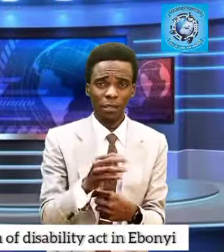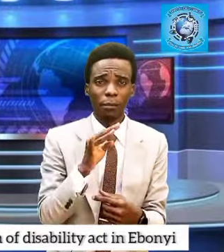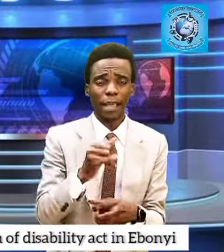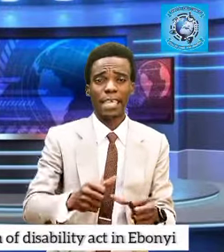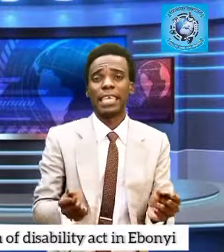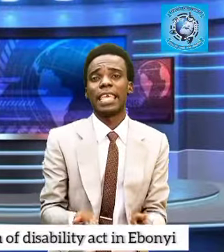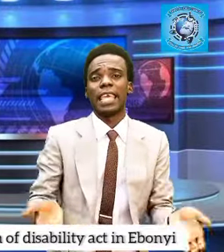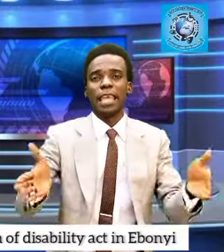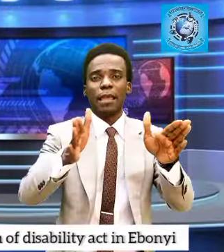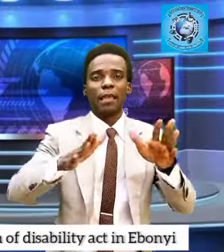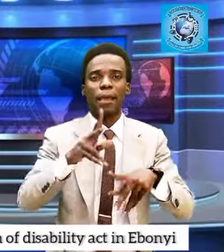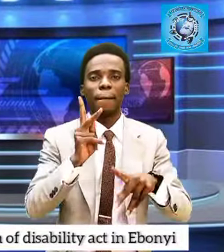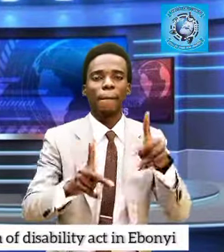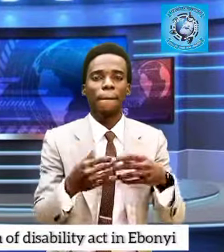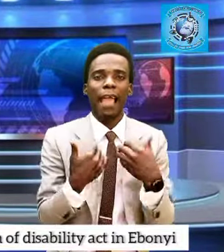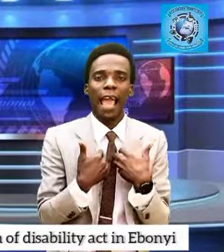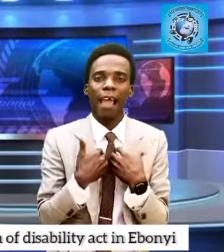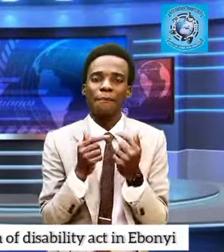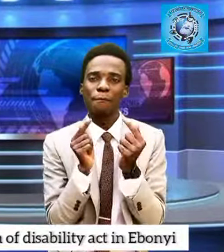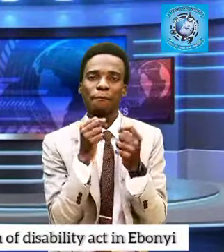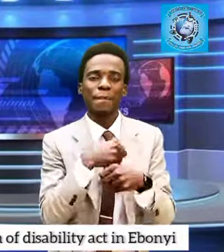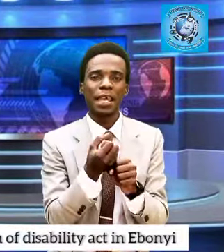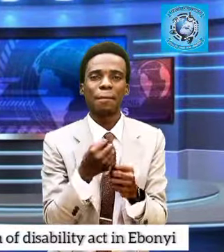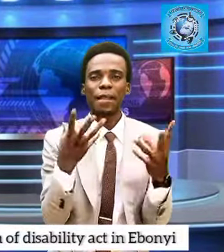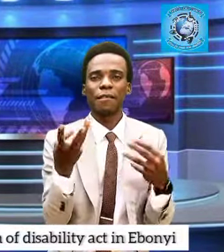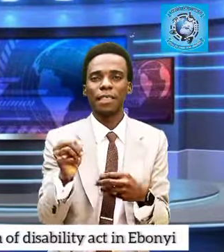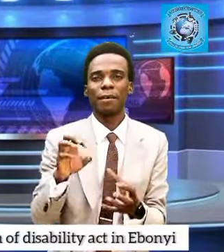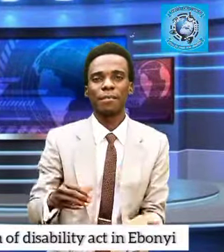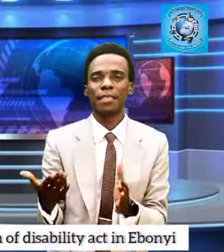able public have made many of them dead.